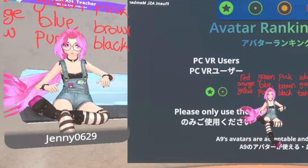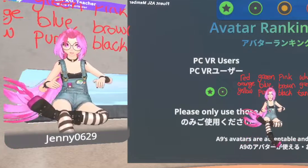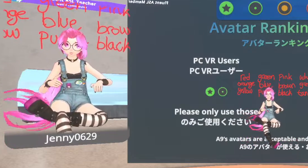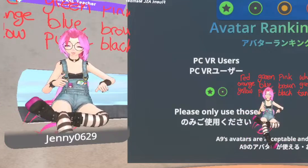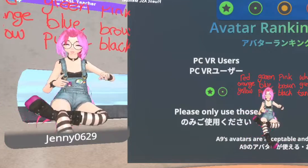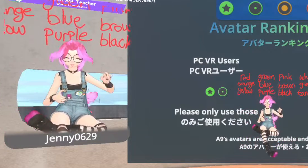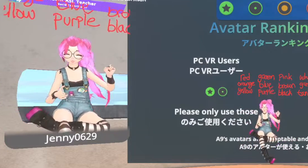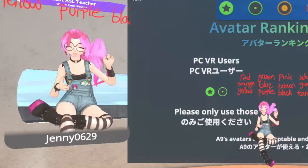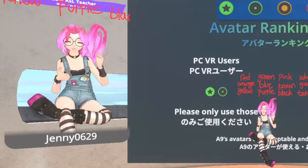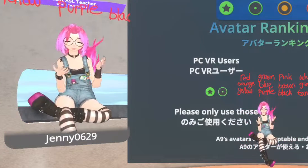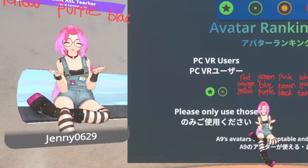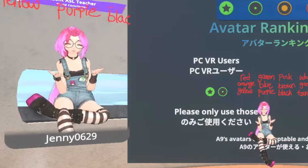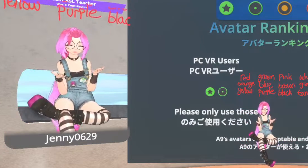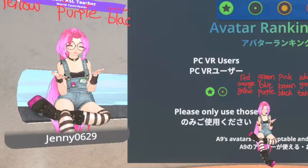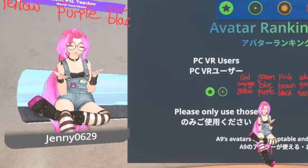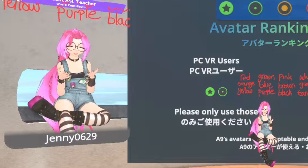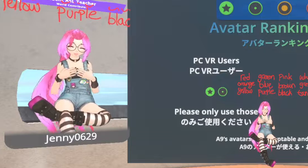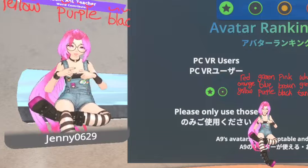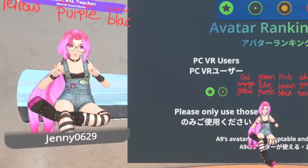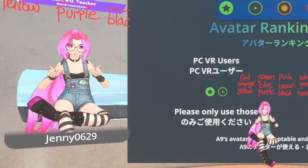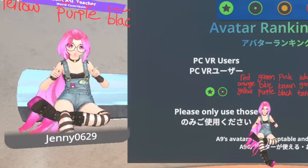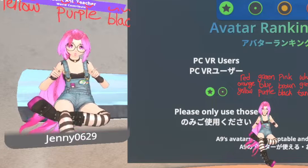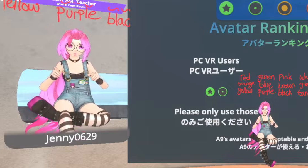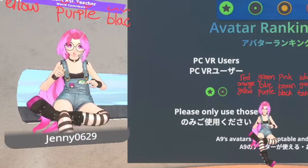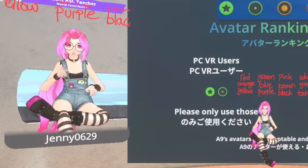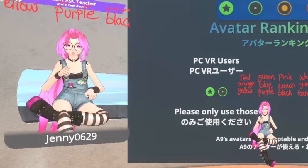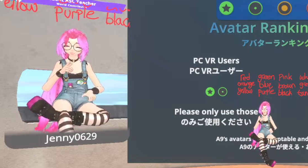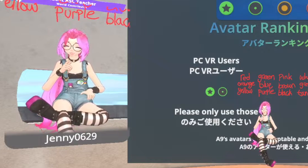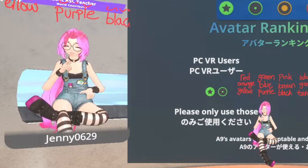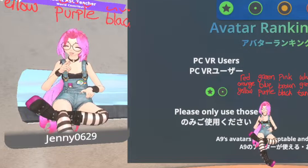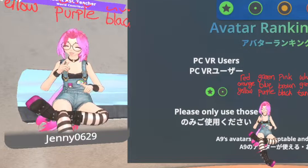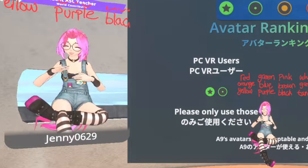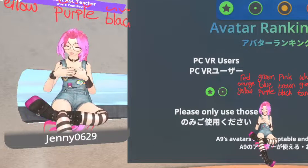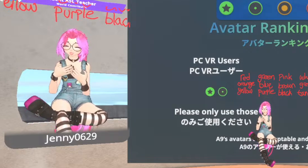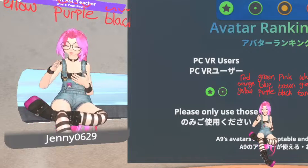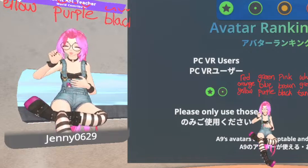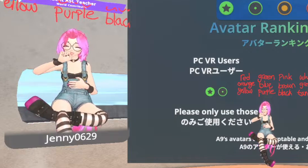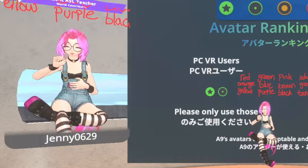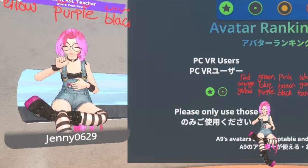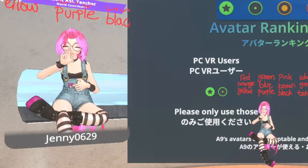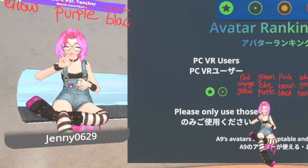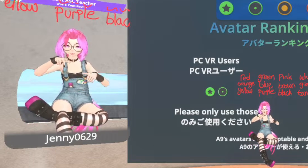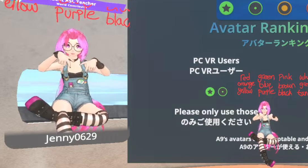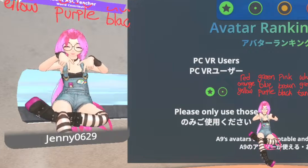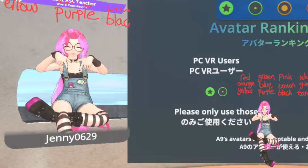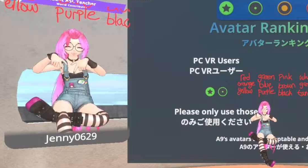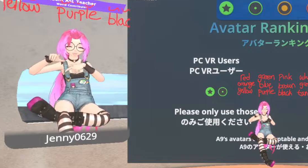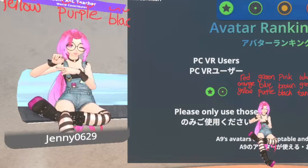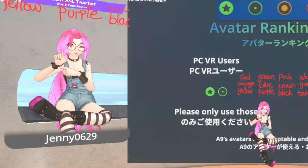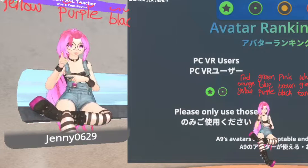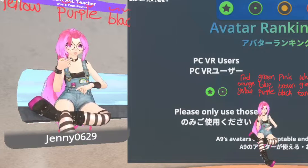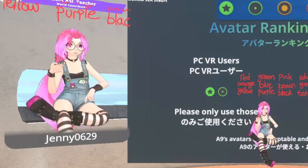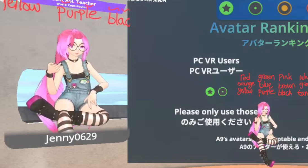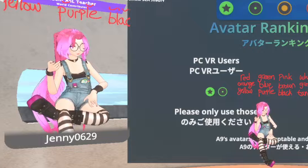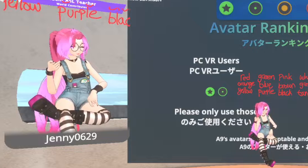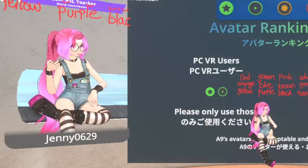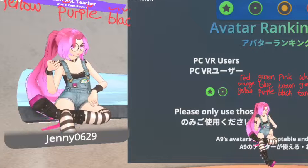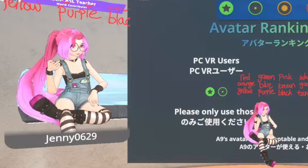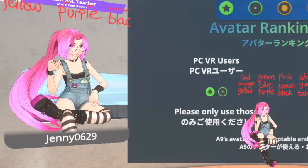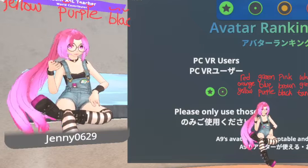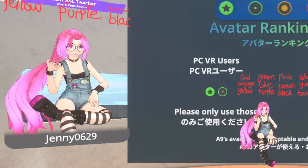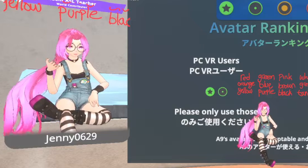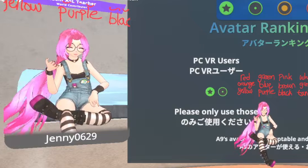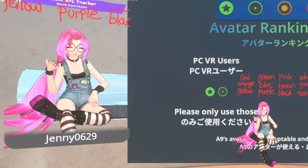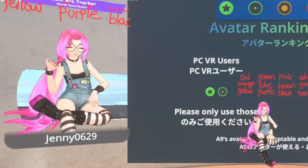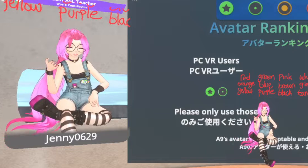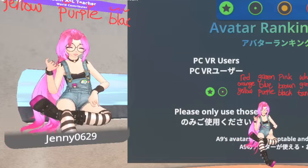Black. So this one's also a little different. Does anyone know how to sign summer?